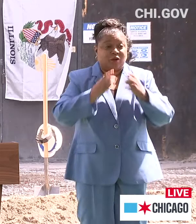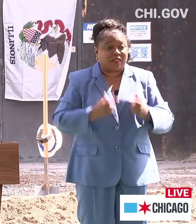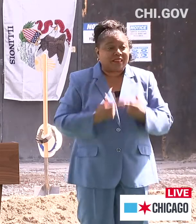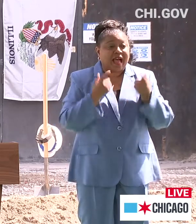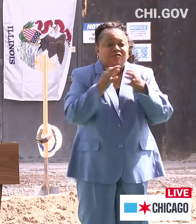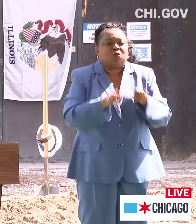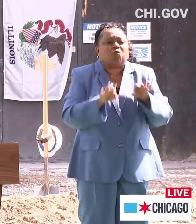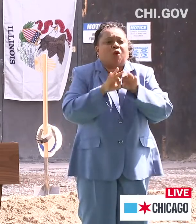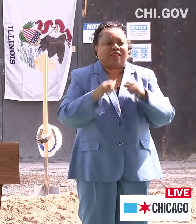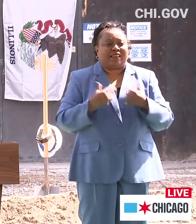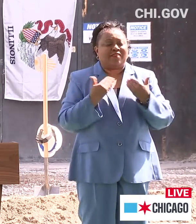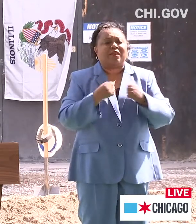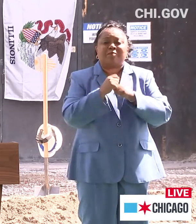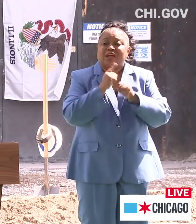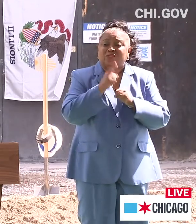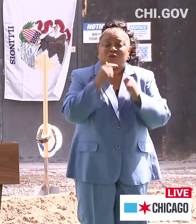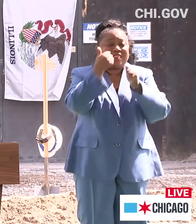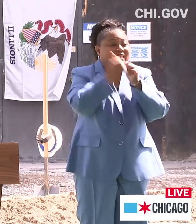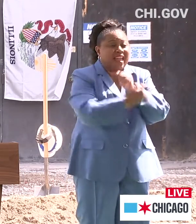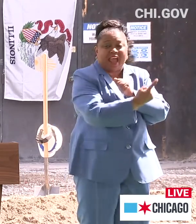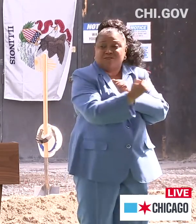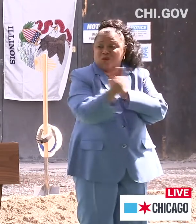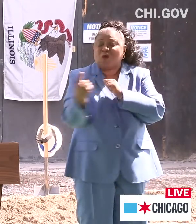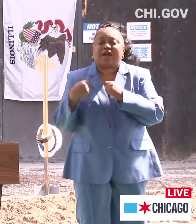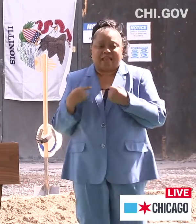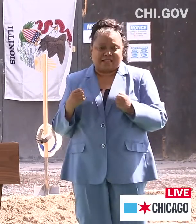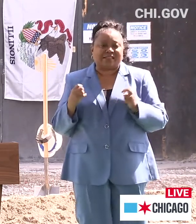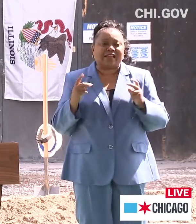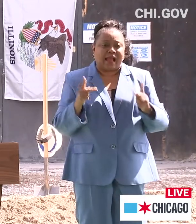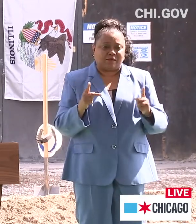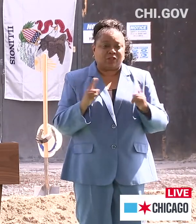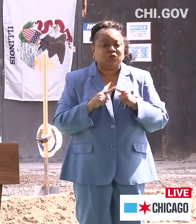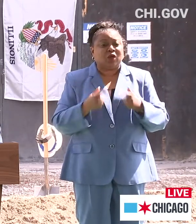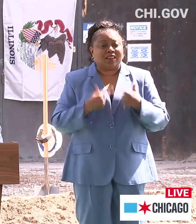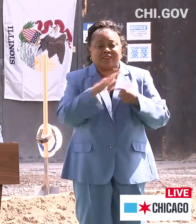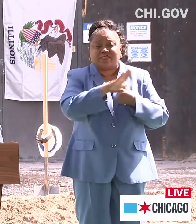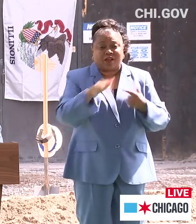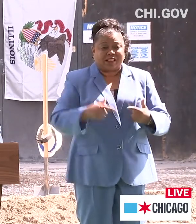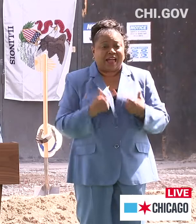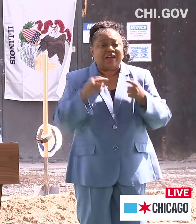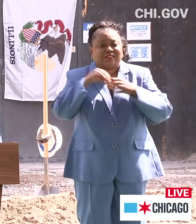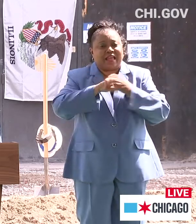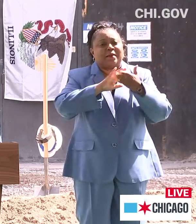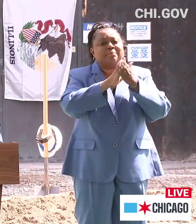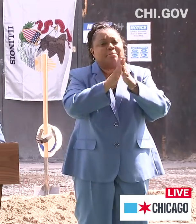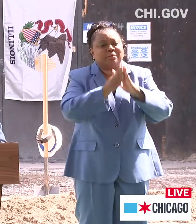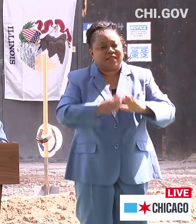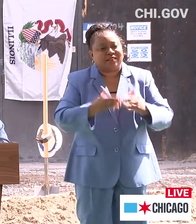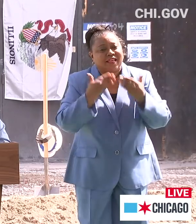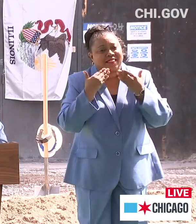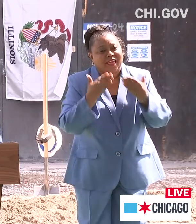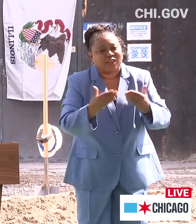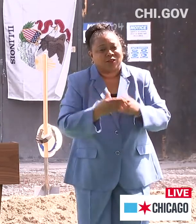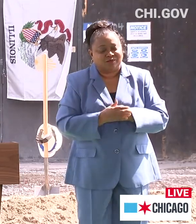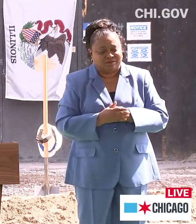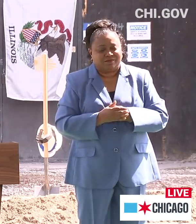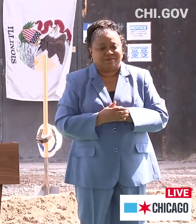lives worth living, and to make sure that everyone has the opportunity to live their lives in peace. Thank you.